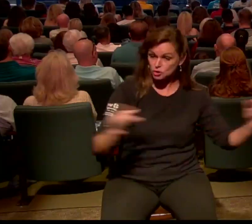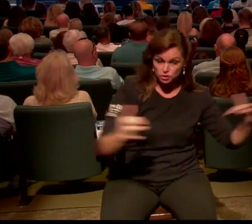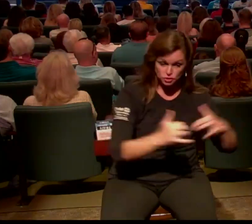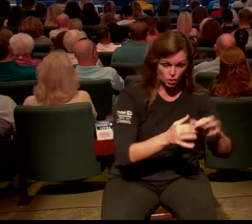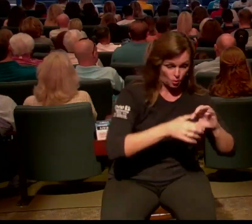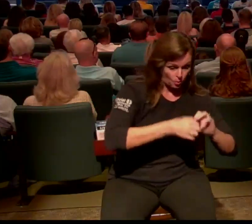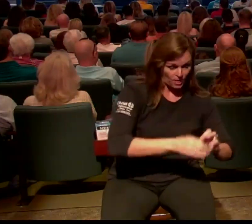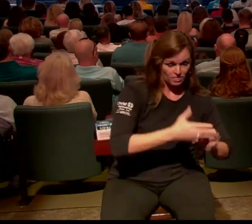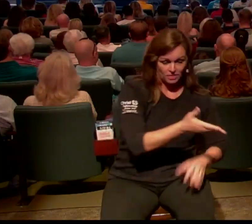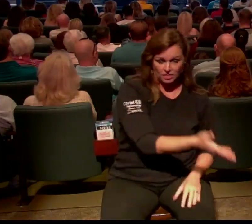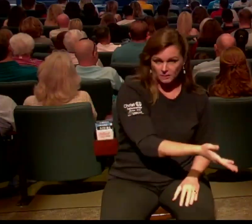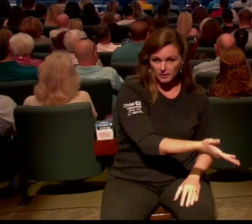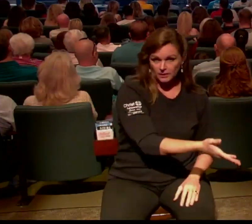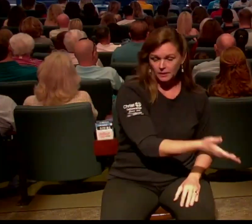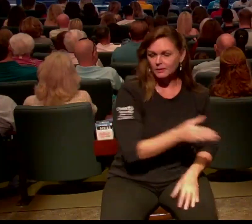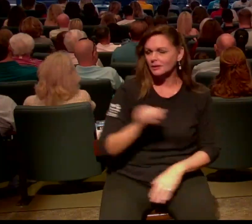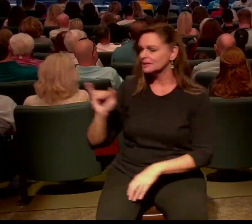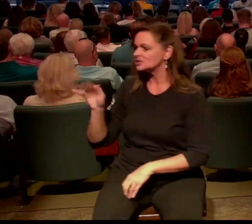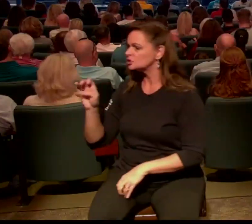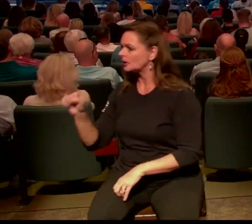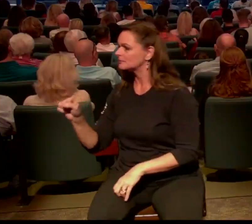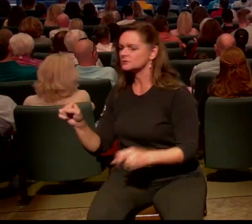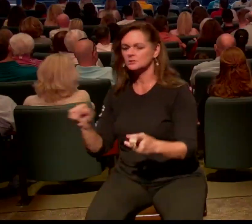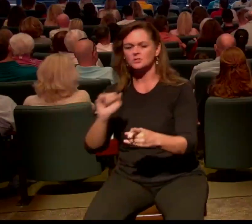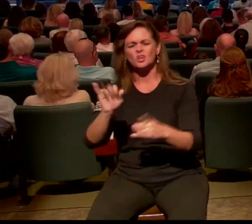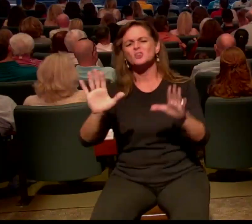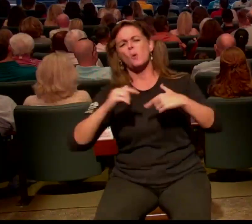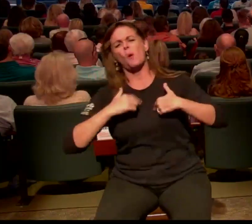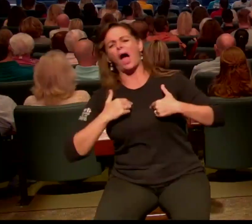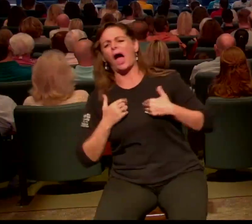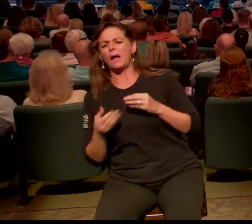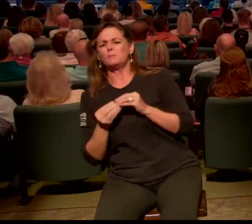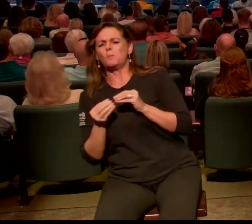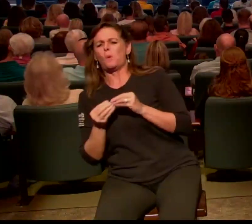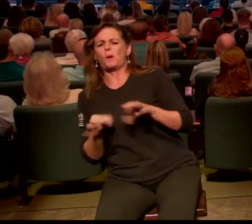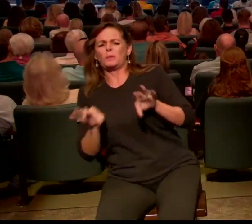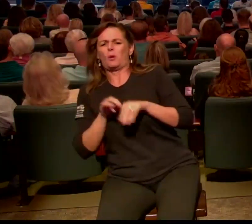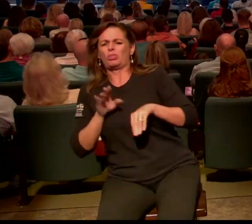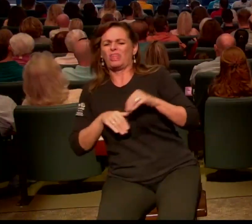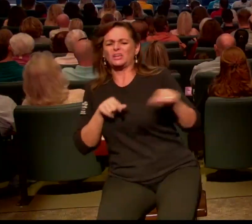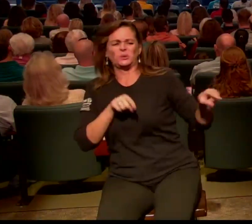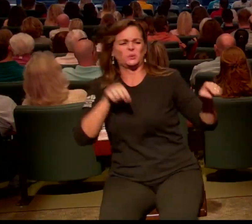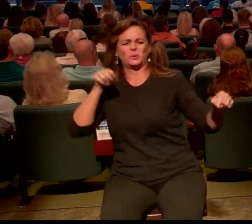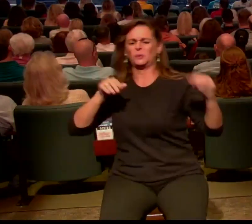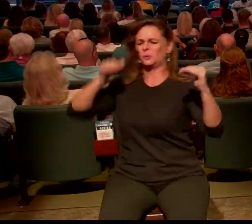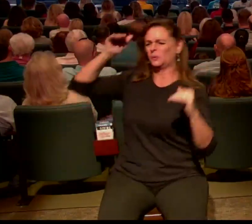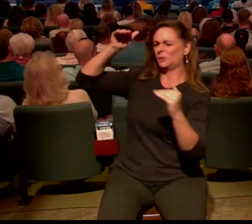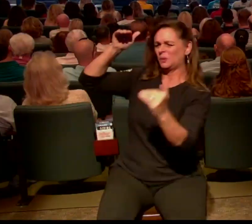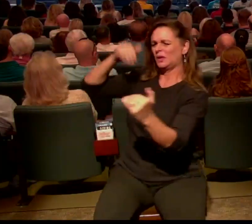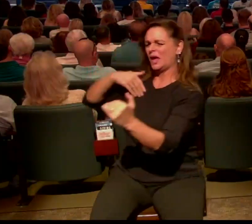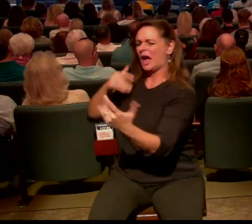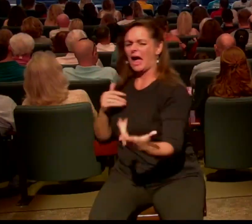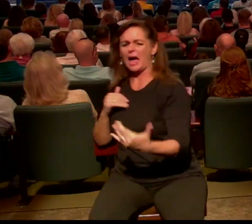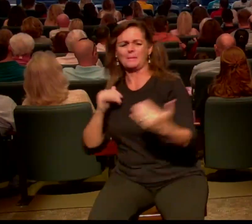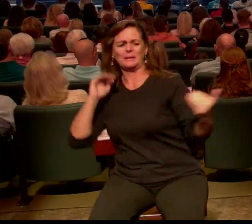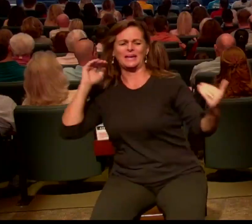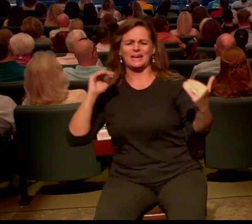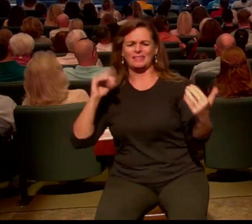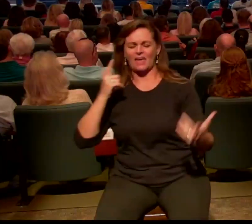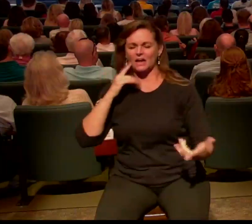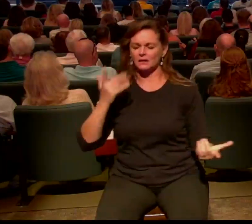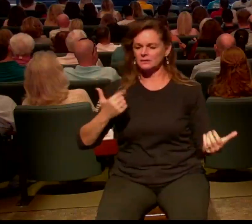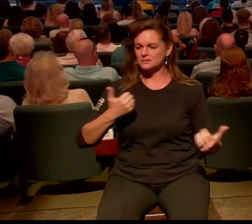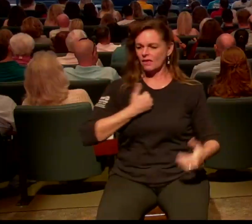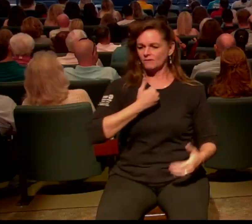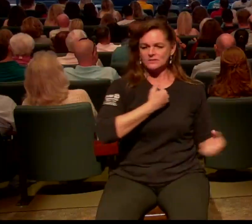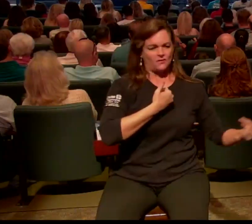probably it's going to be me." And James and John, they're just all trying to figure out who's going to be the closest to Jesus. They're playing that self